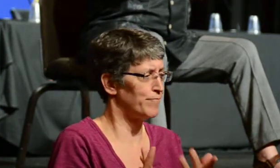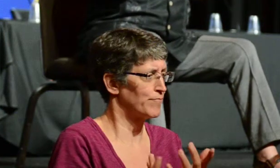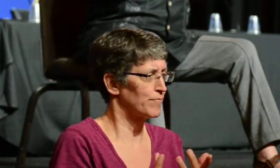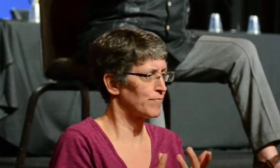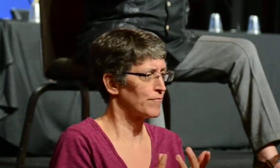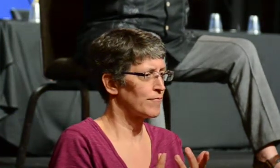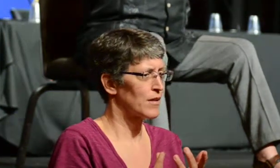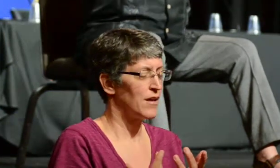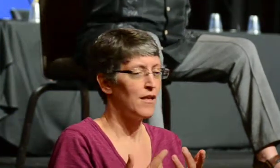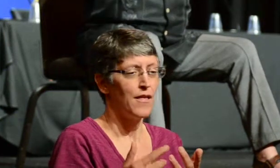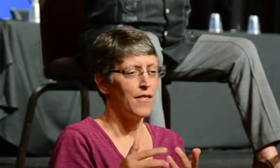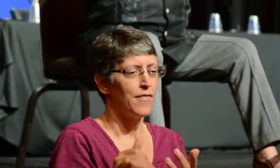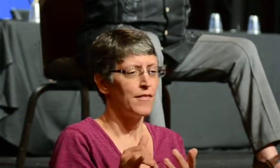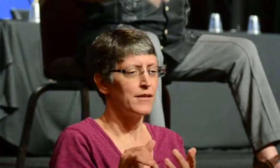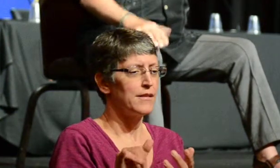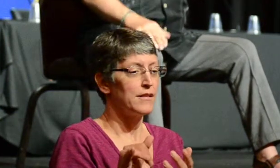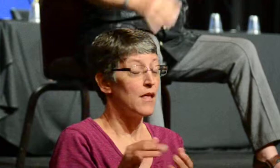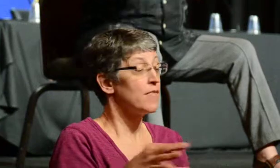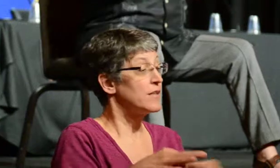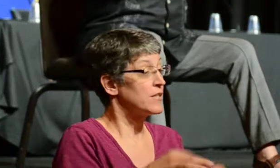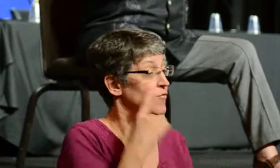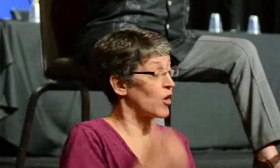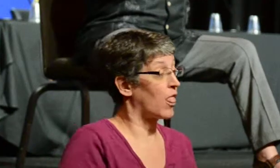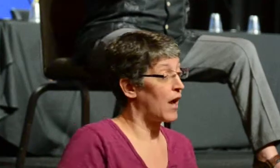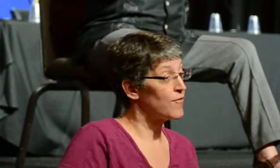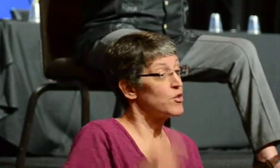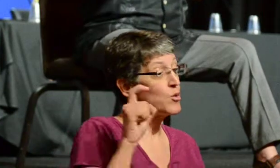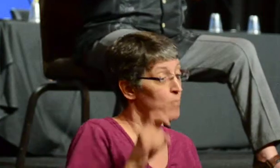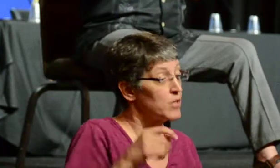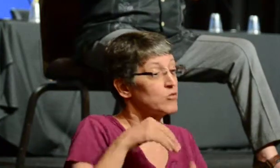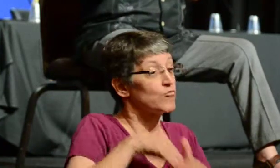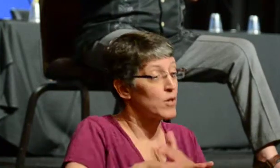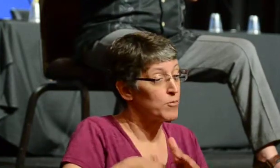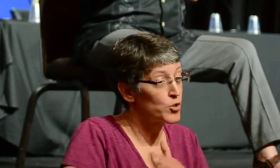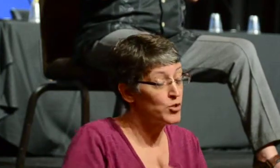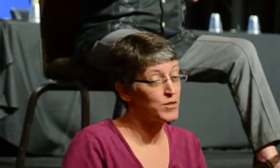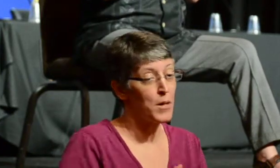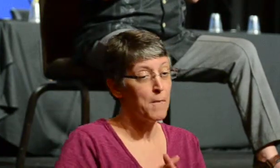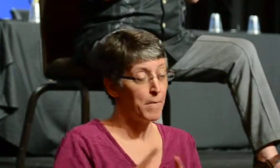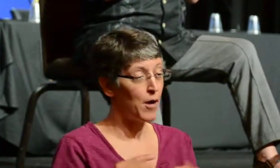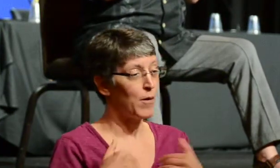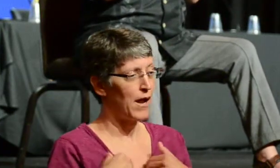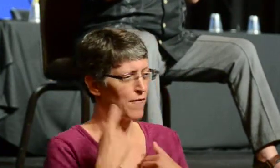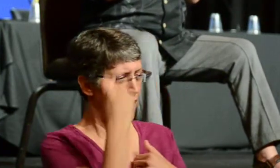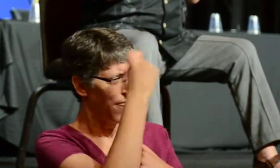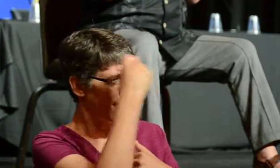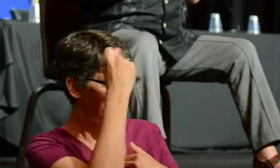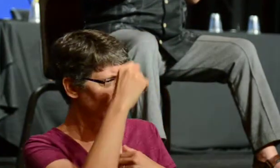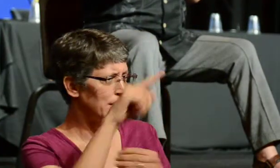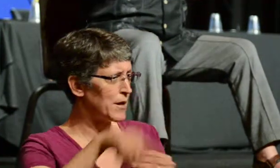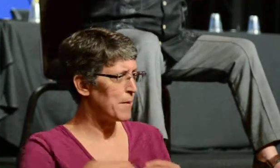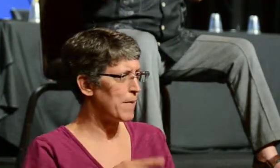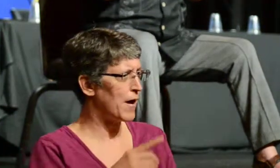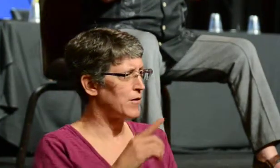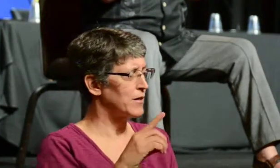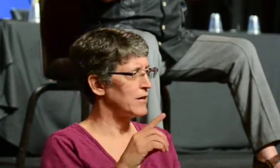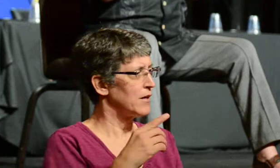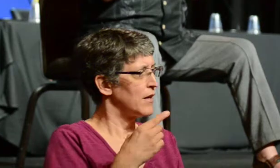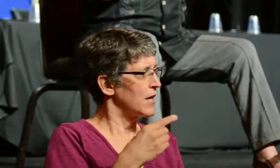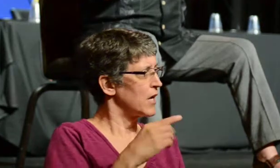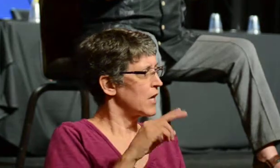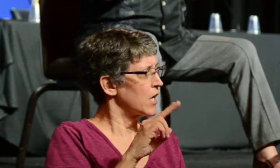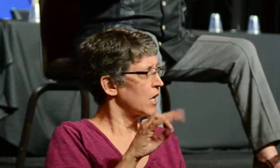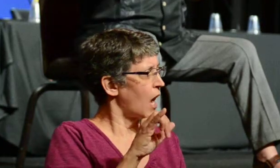the definition of life. It has to reproduce. I mean, there's even the theory of Gaia. The